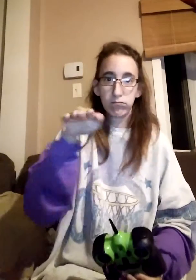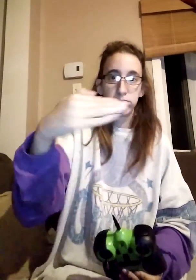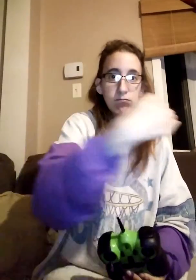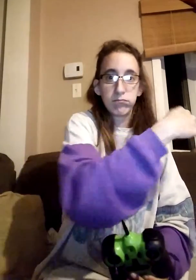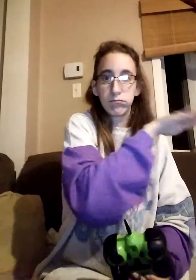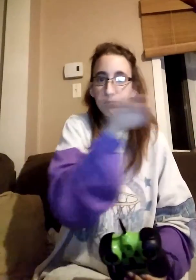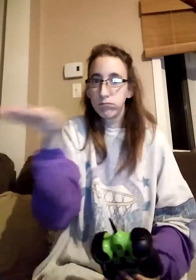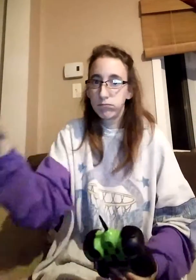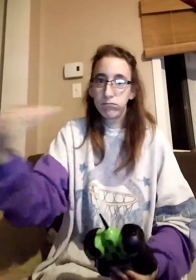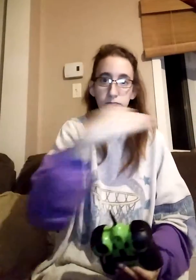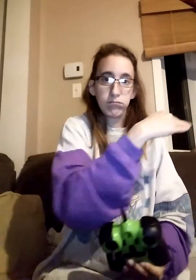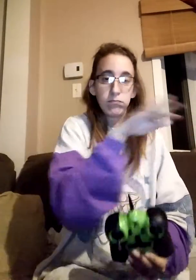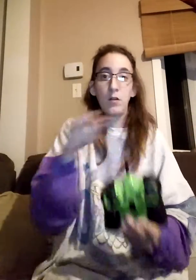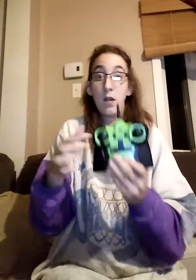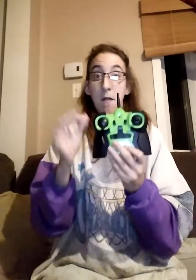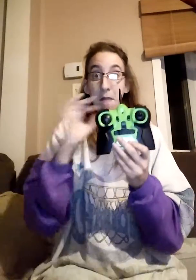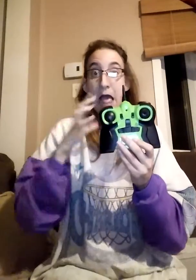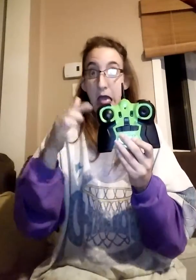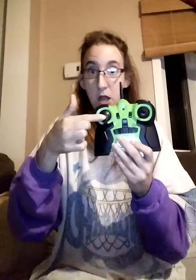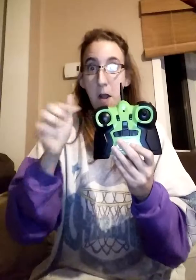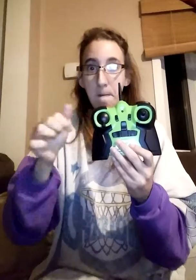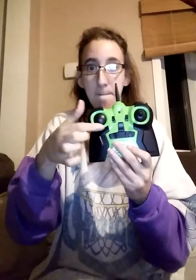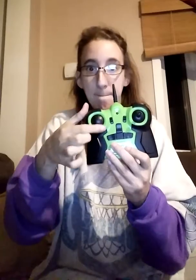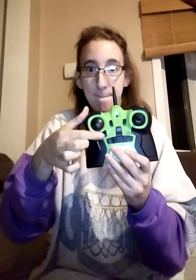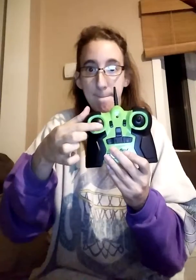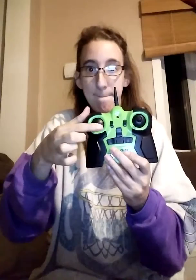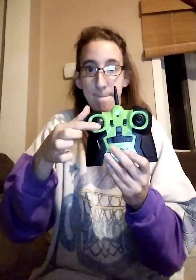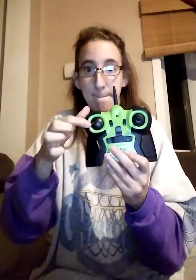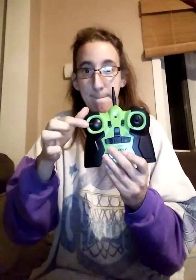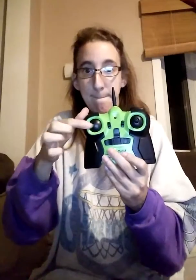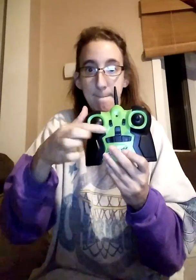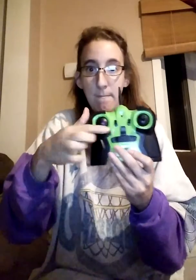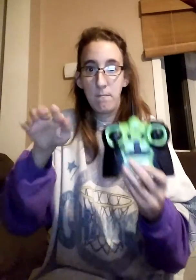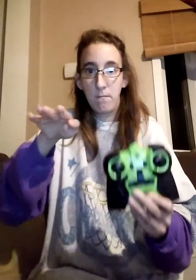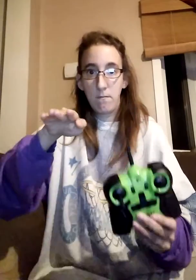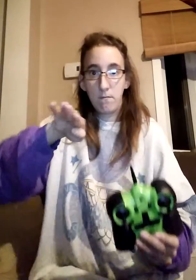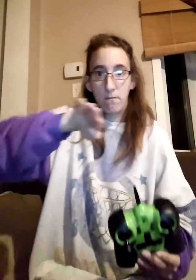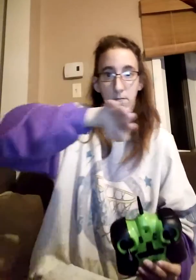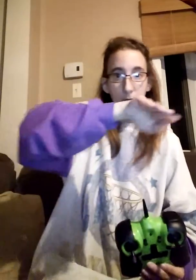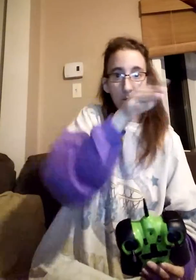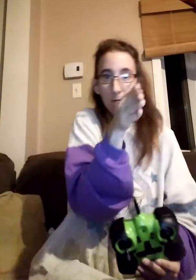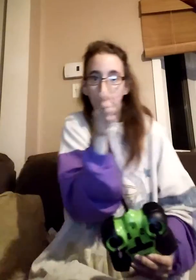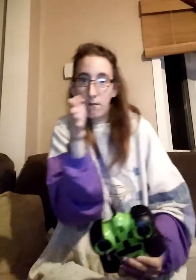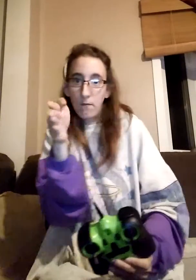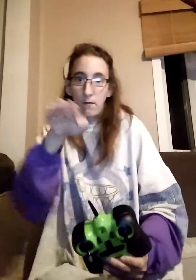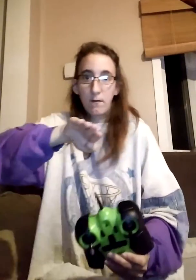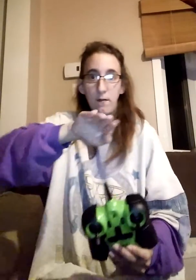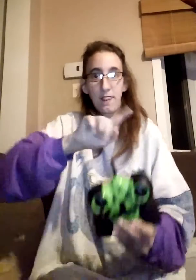God damn it, son. Don't ever raise your hand to me like that again, all right? I consider that a threat. I was just saying that I'm Doug. I'm Doug